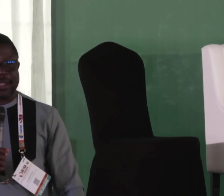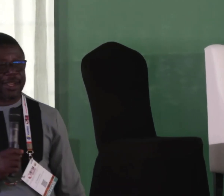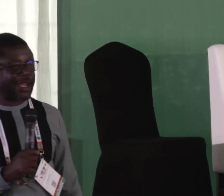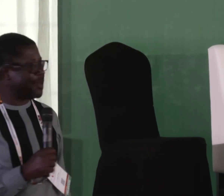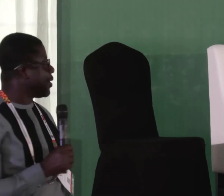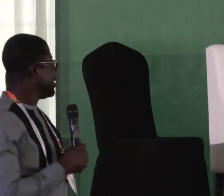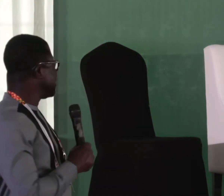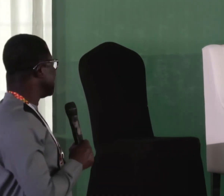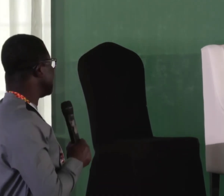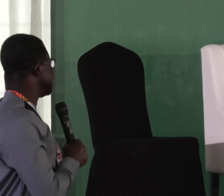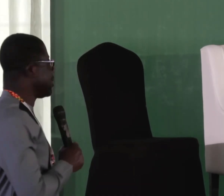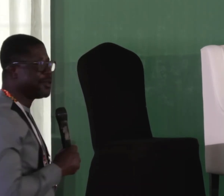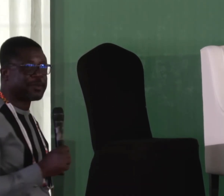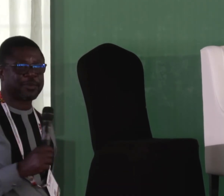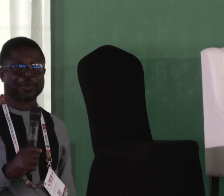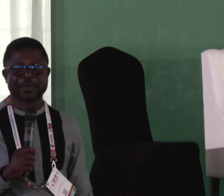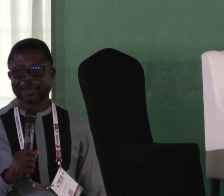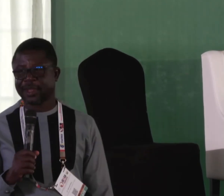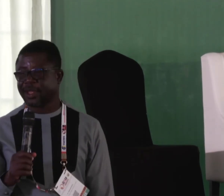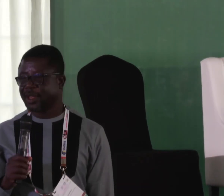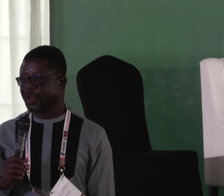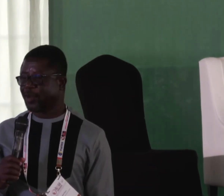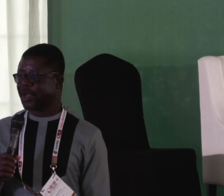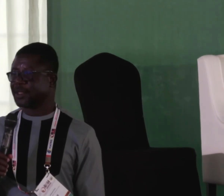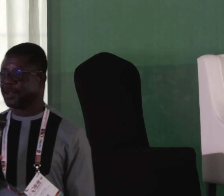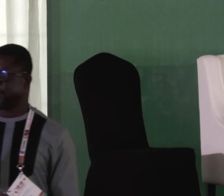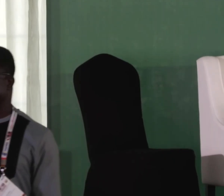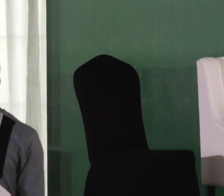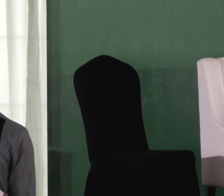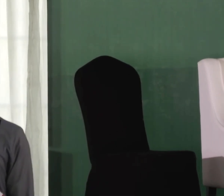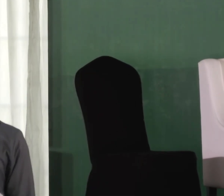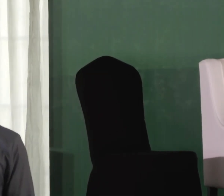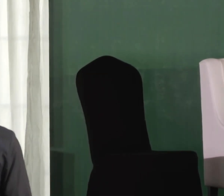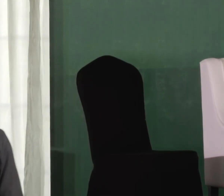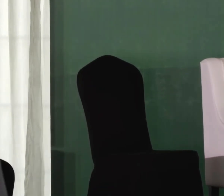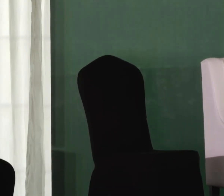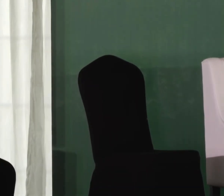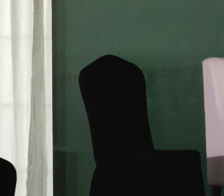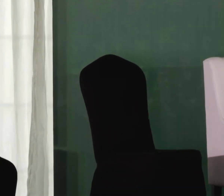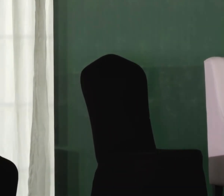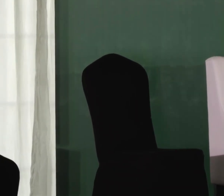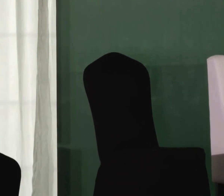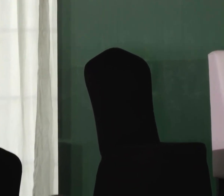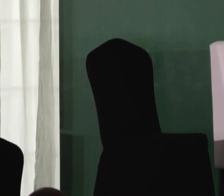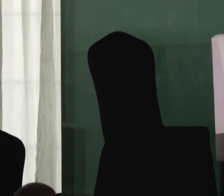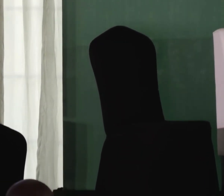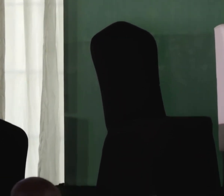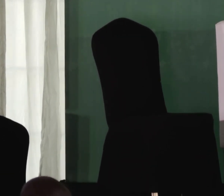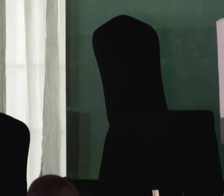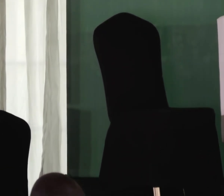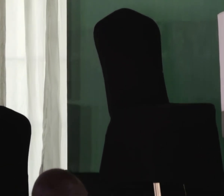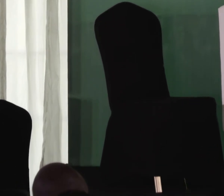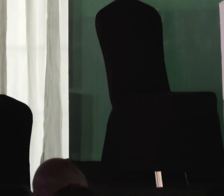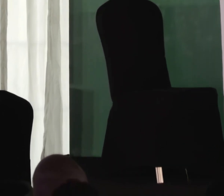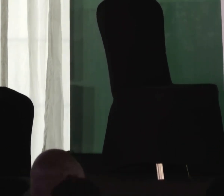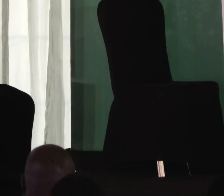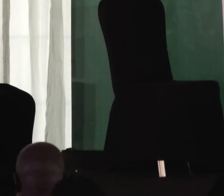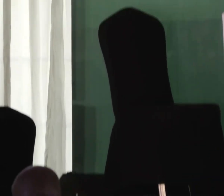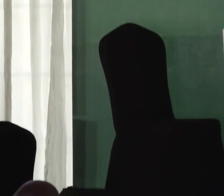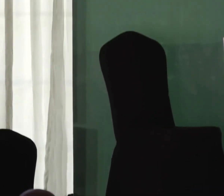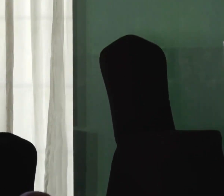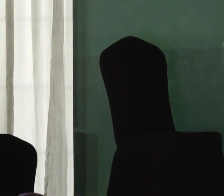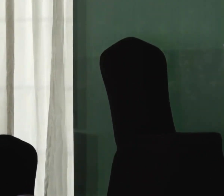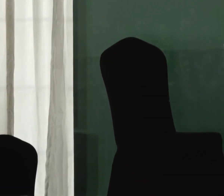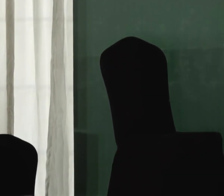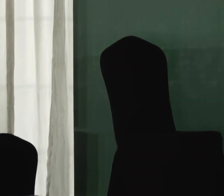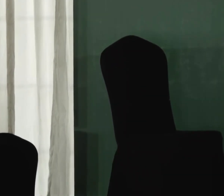questions, clarifications? We can take 5. We can direct to the speaker. All